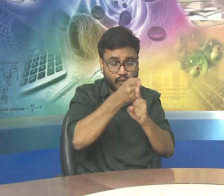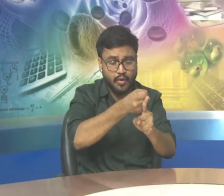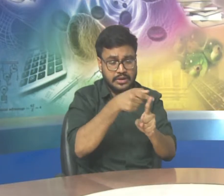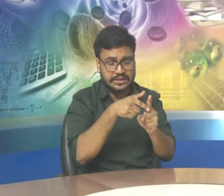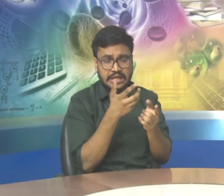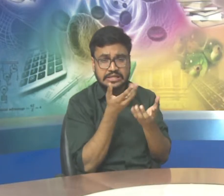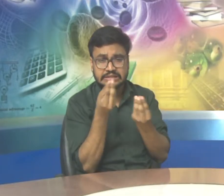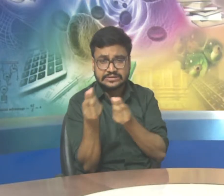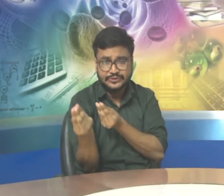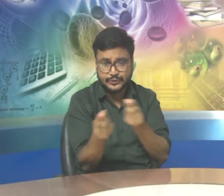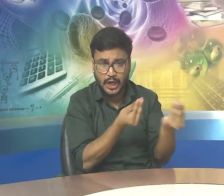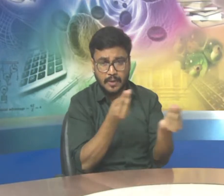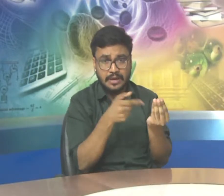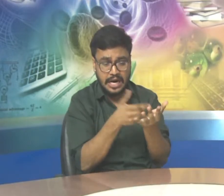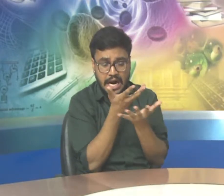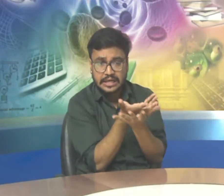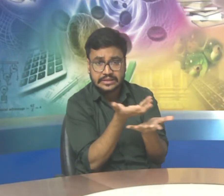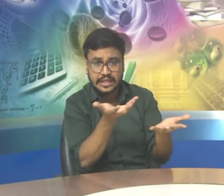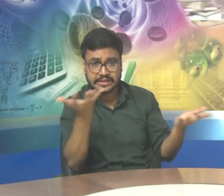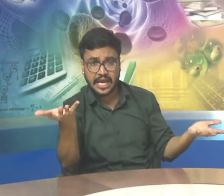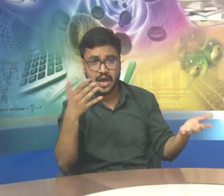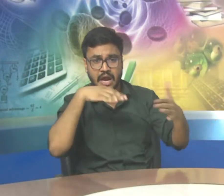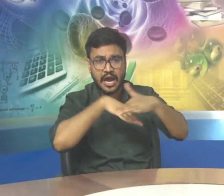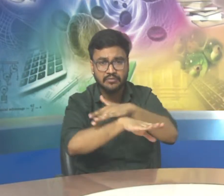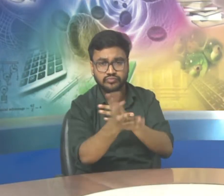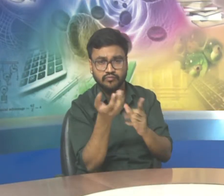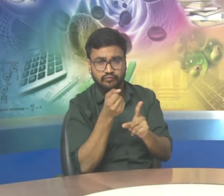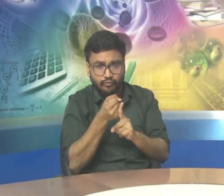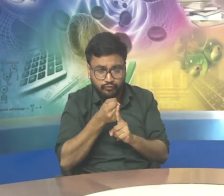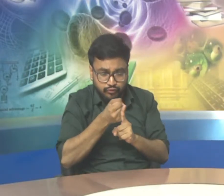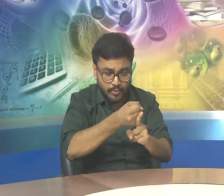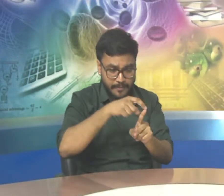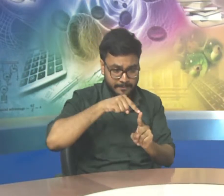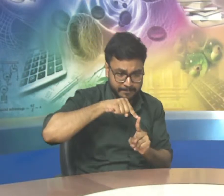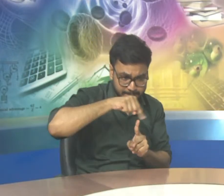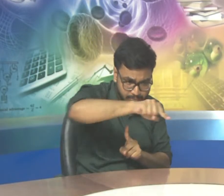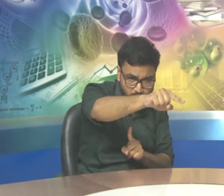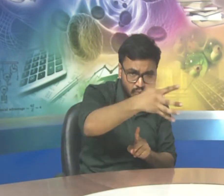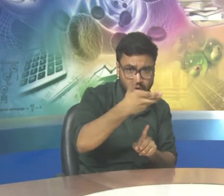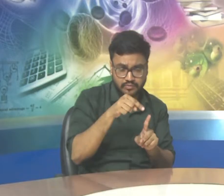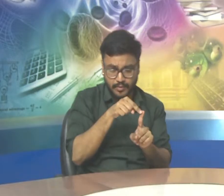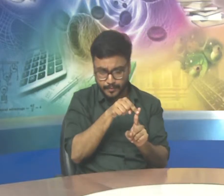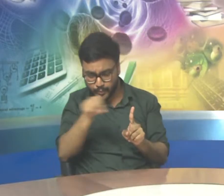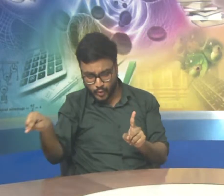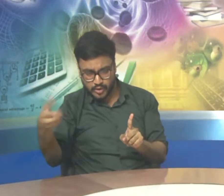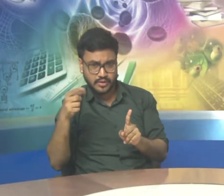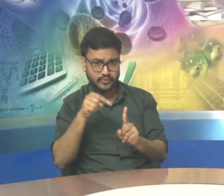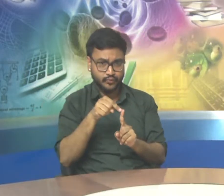When a force acts on an object, the object moves some distance,